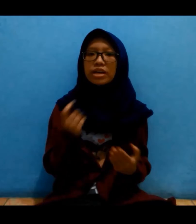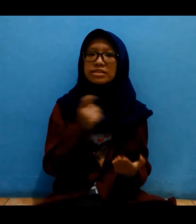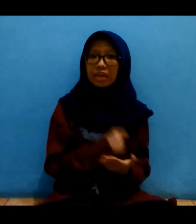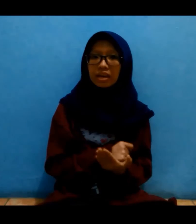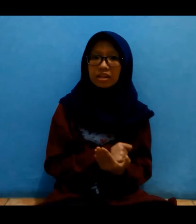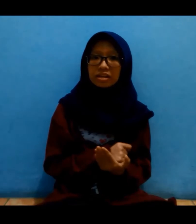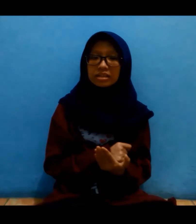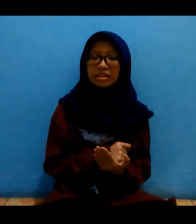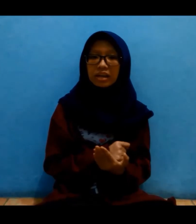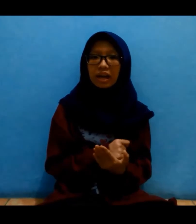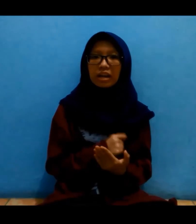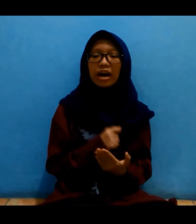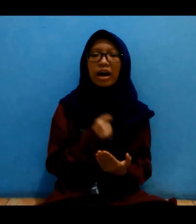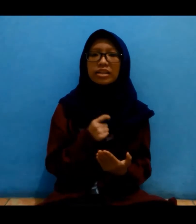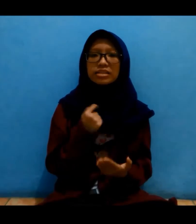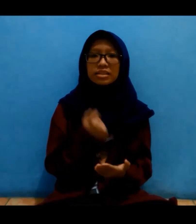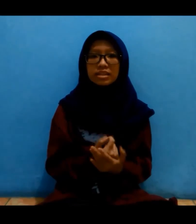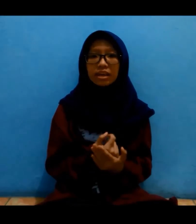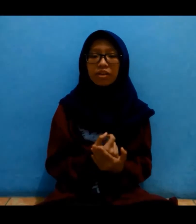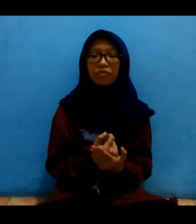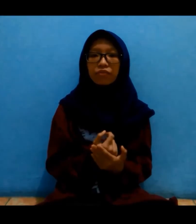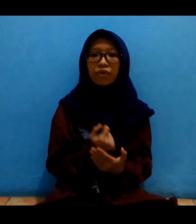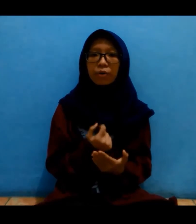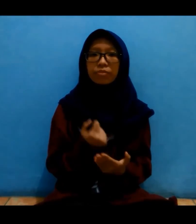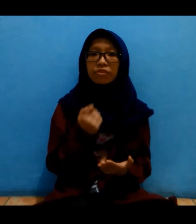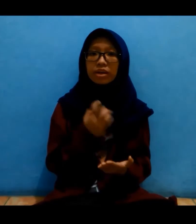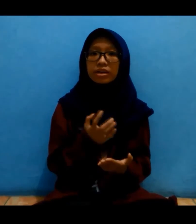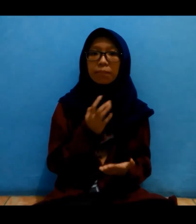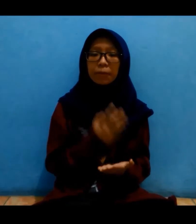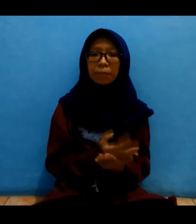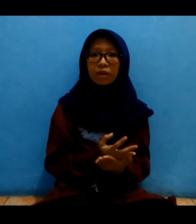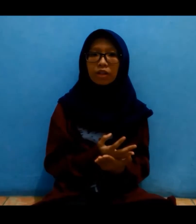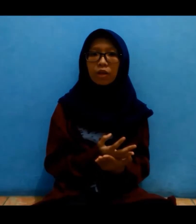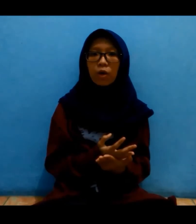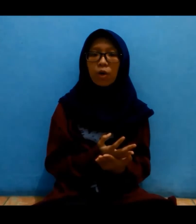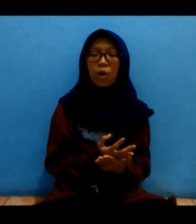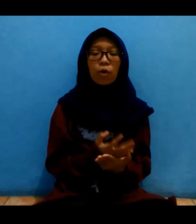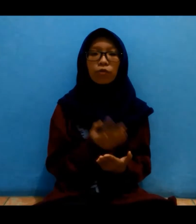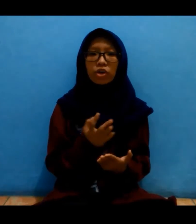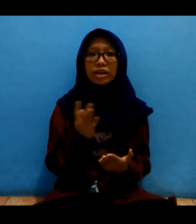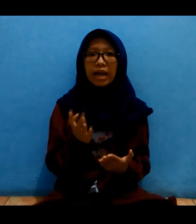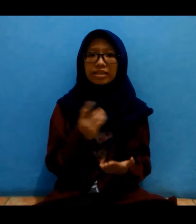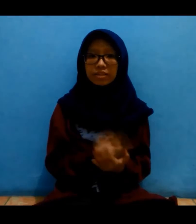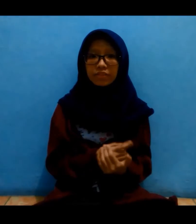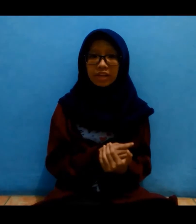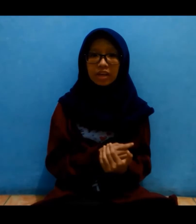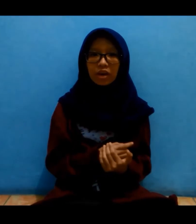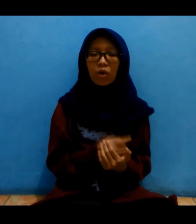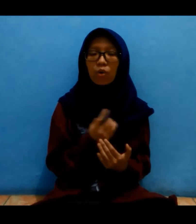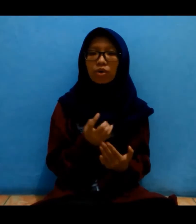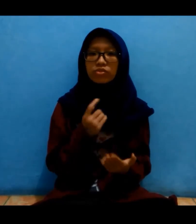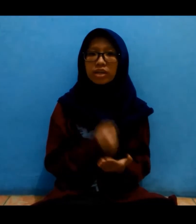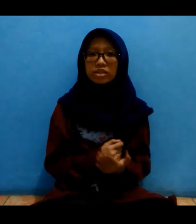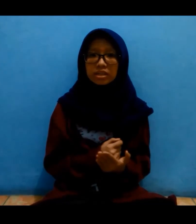always include an identity from random people for an activity or